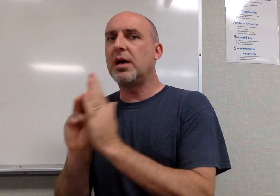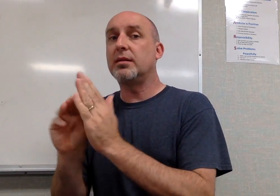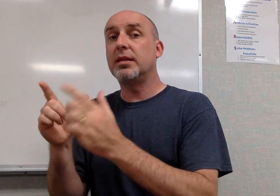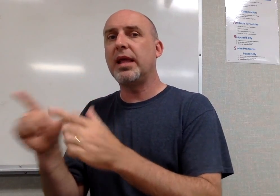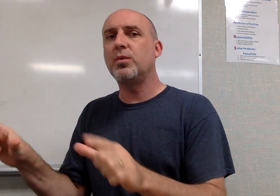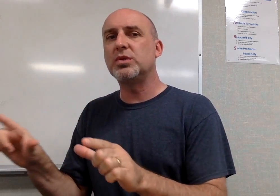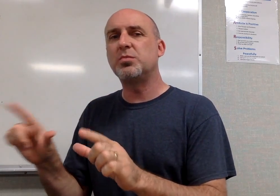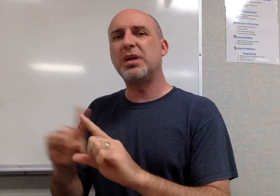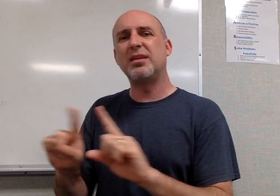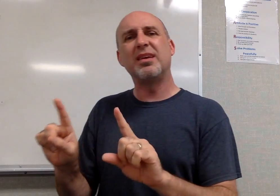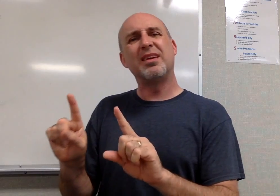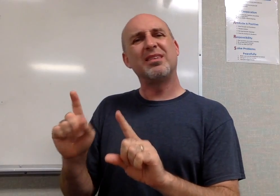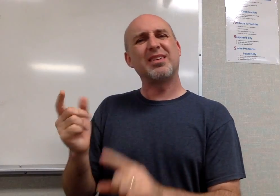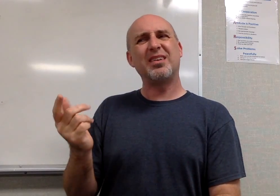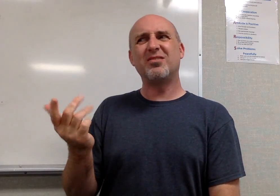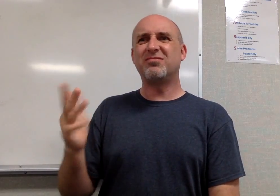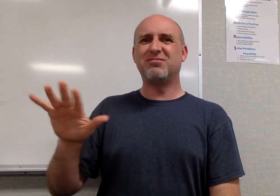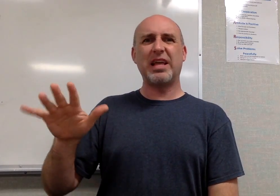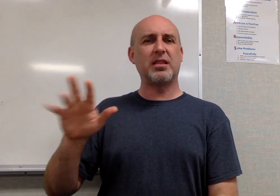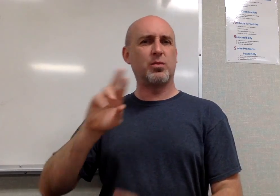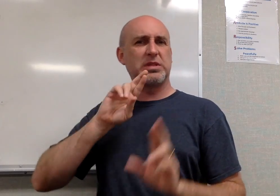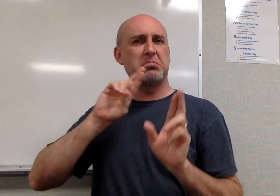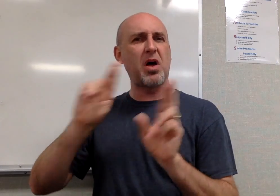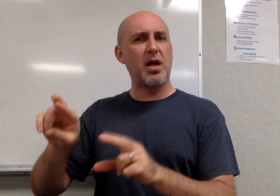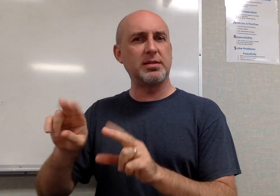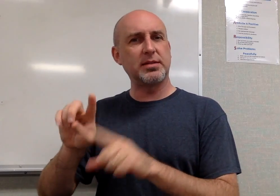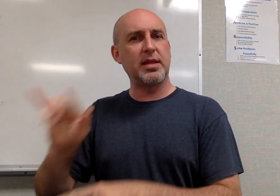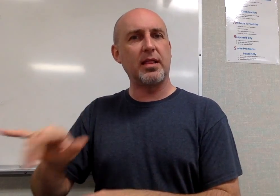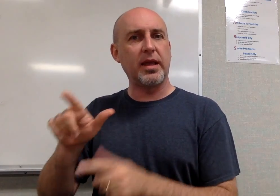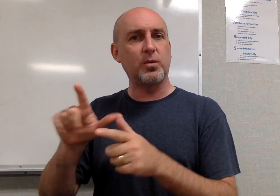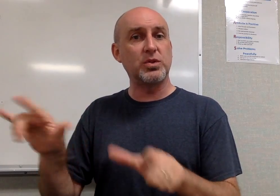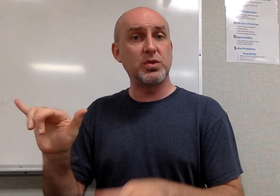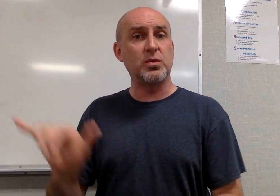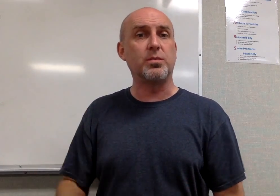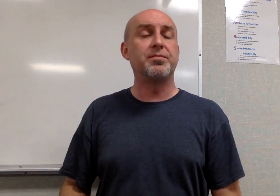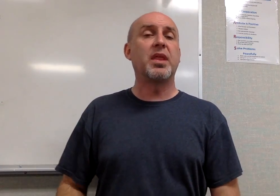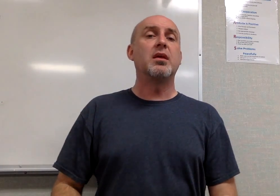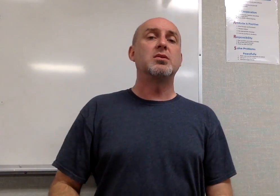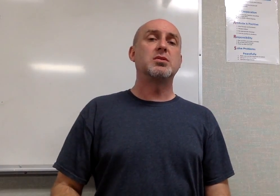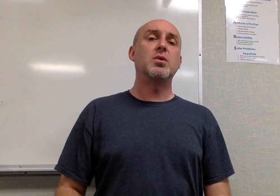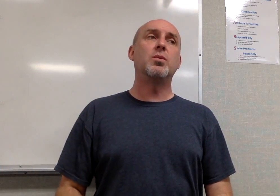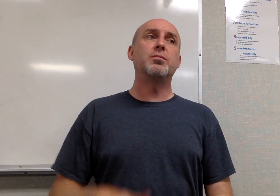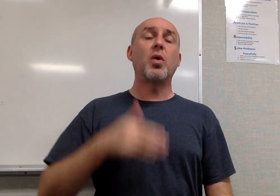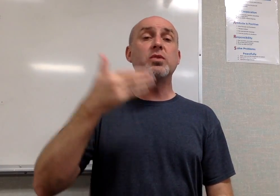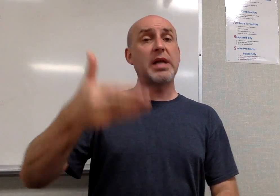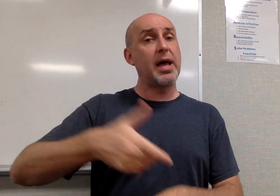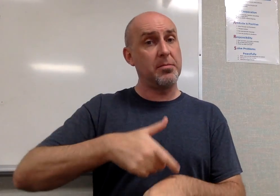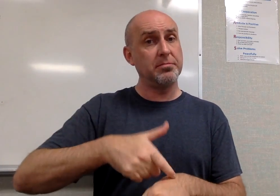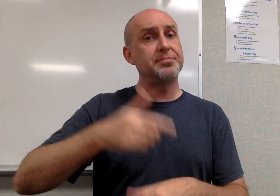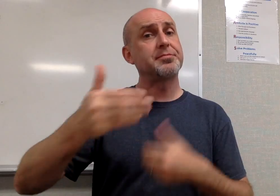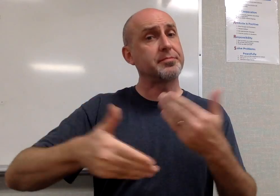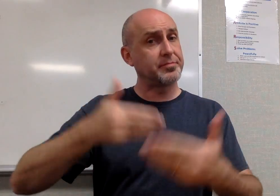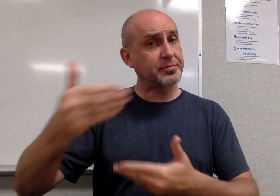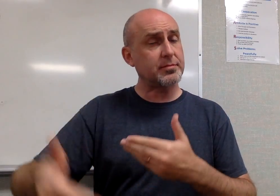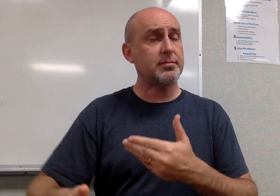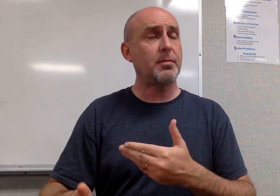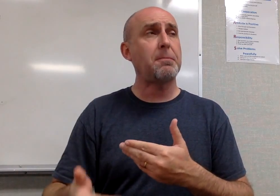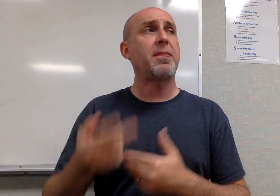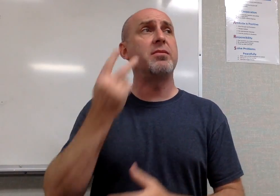modeled language, but kind of like the response to that language too. So over time, they